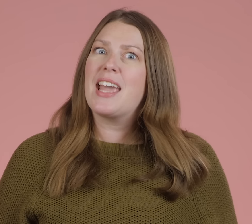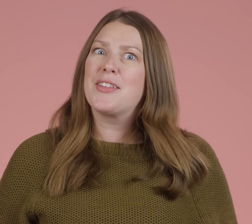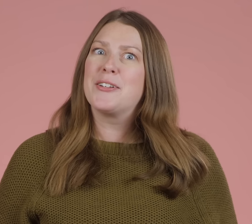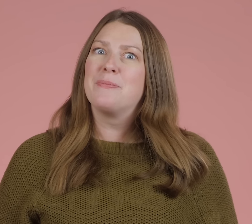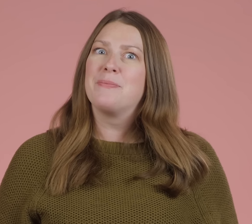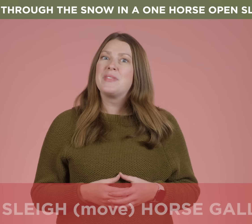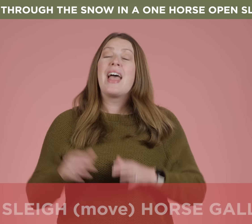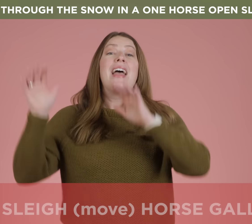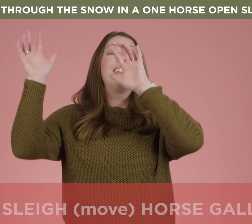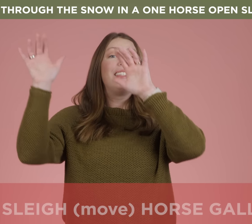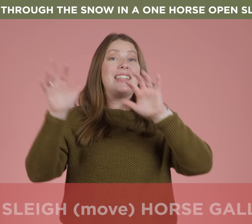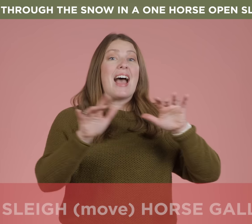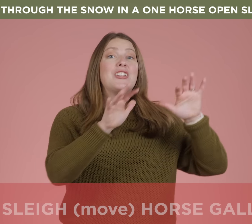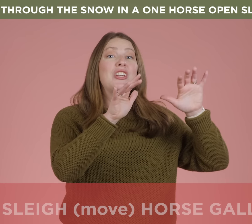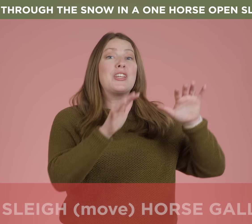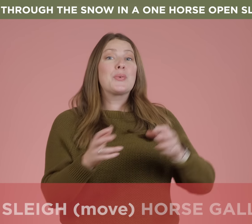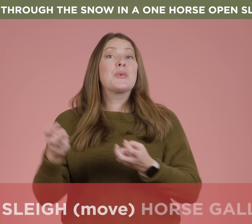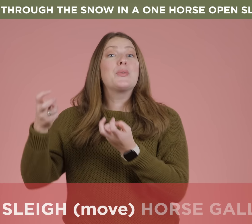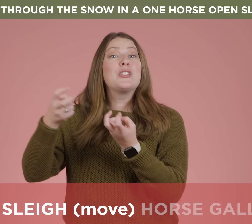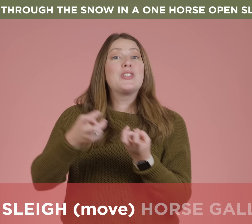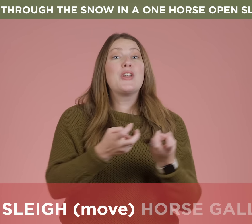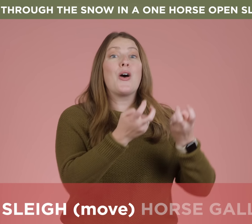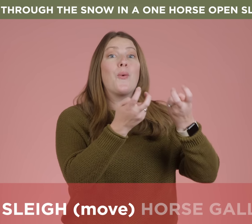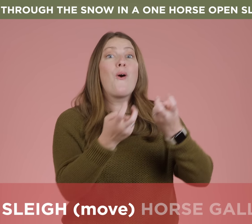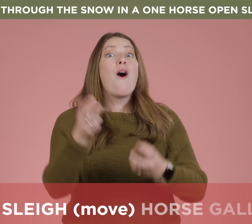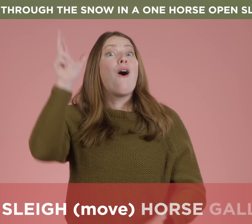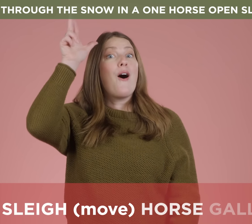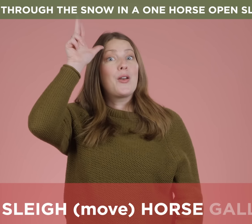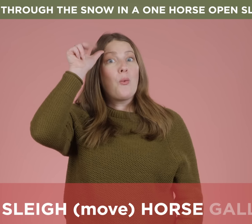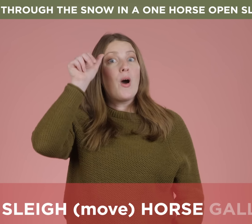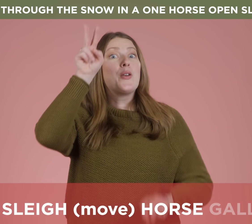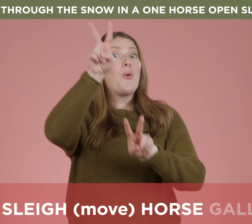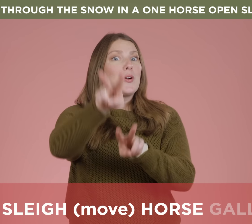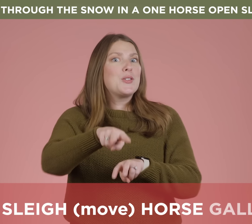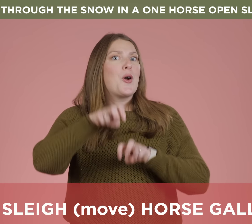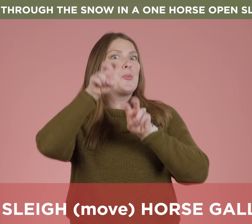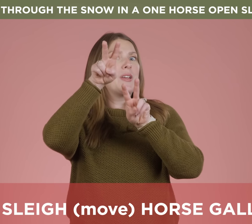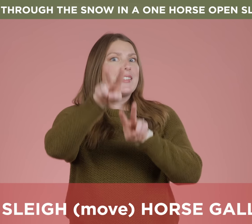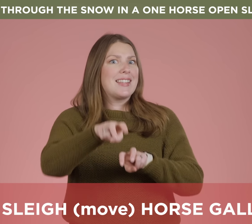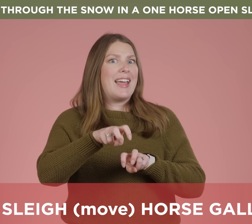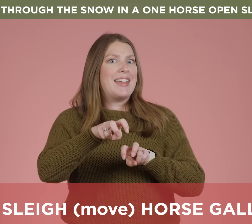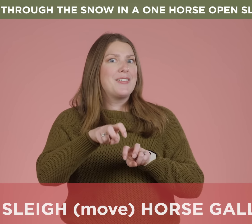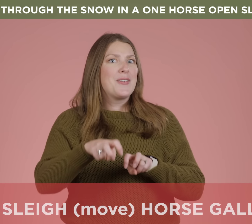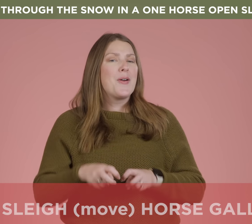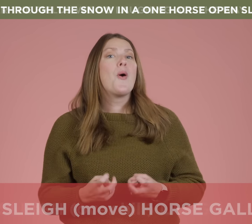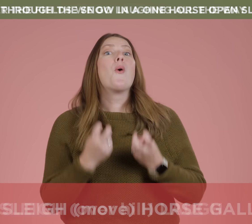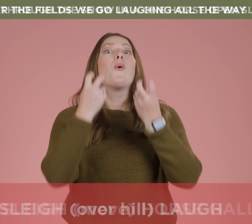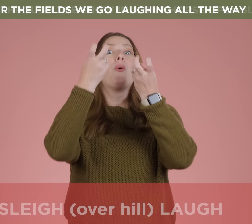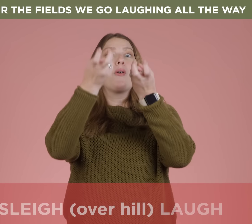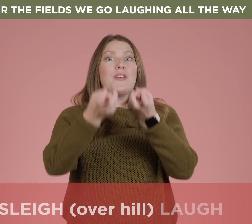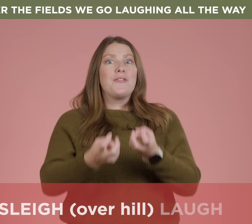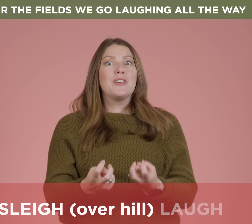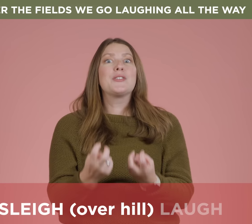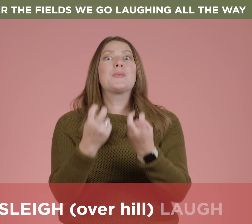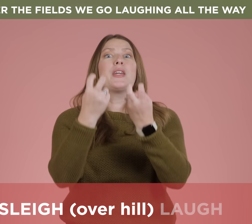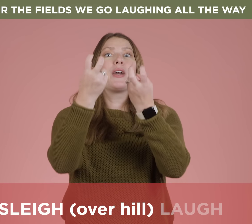together. Dashing through the snow on a one-horse open sleigh, O'er the fields we